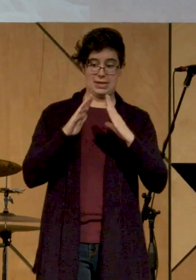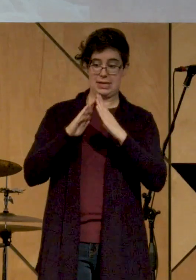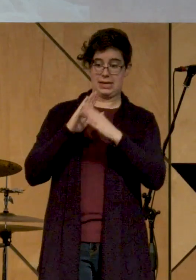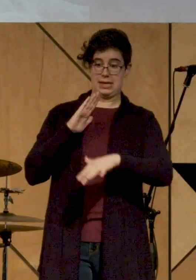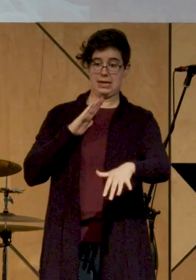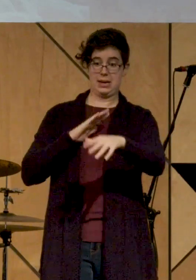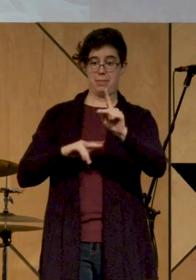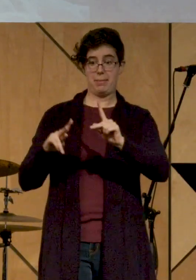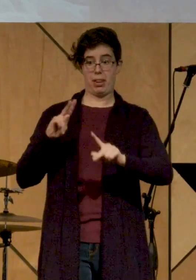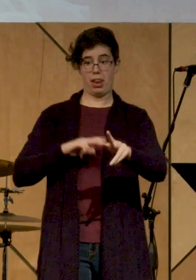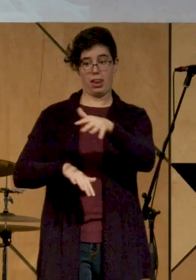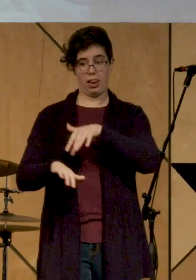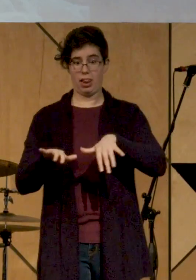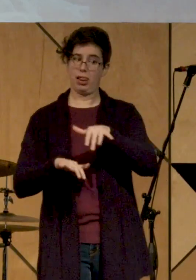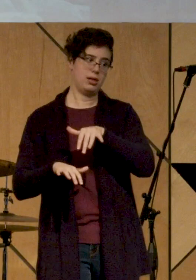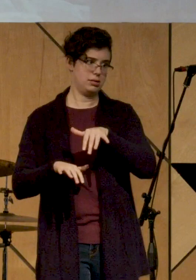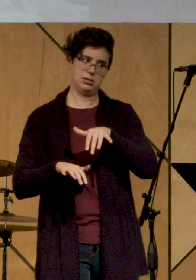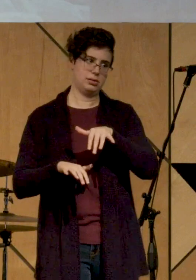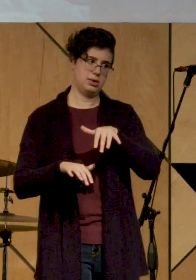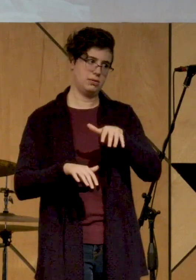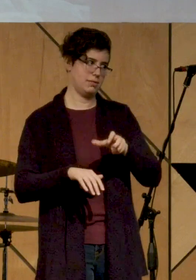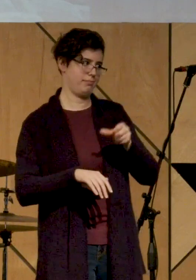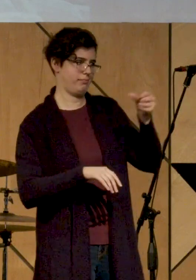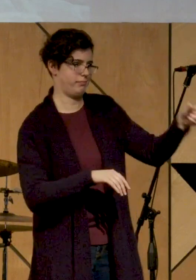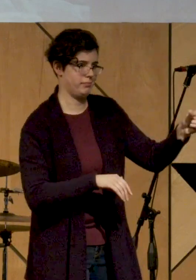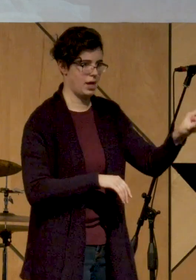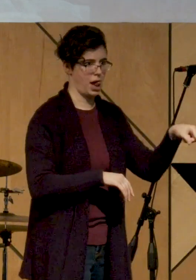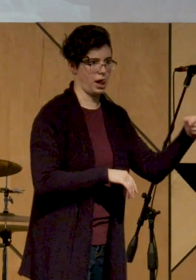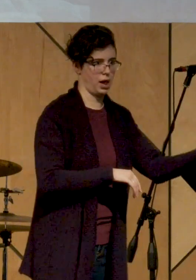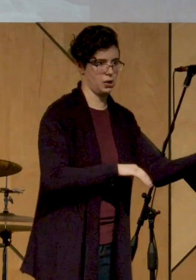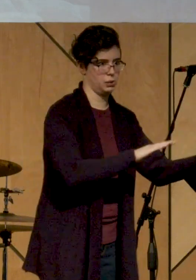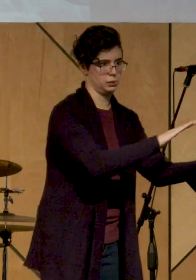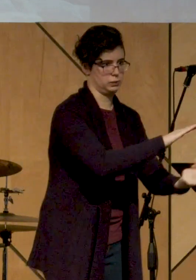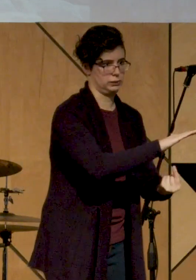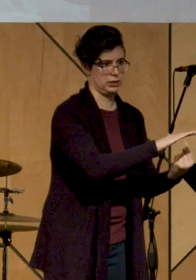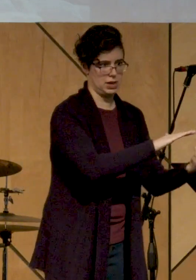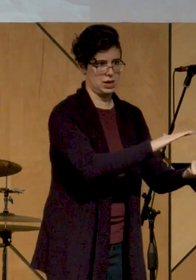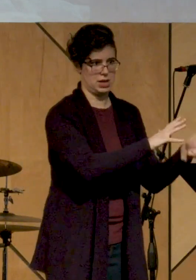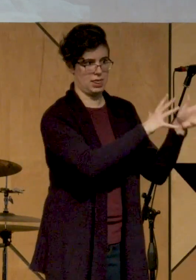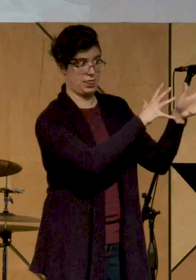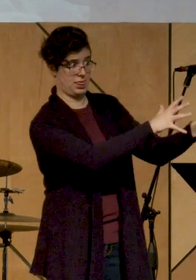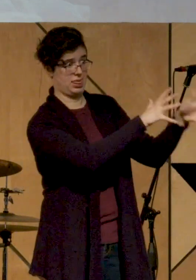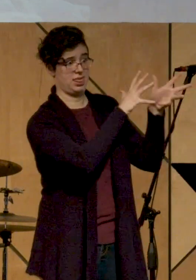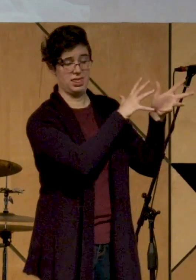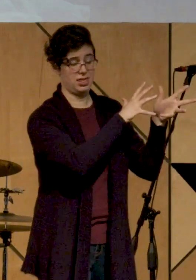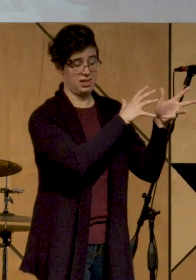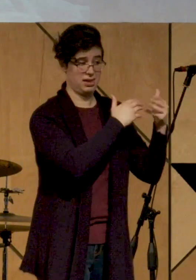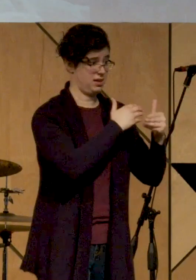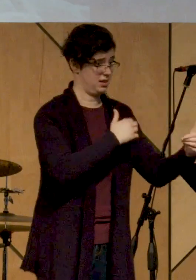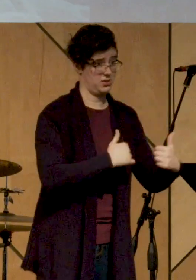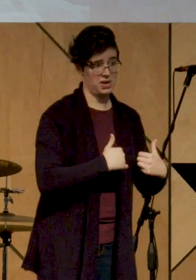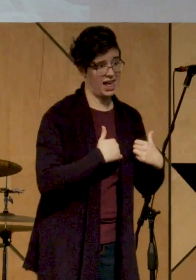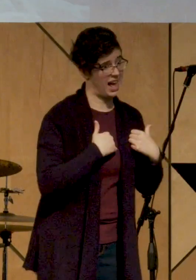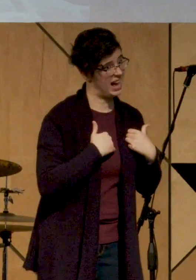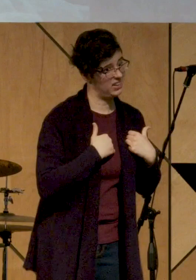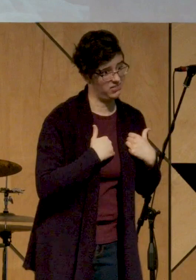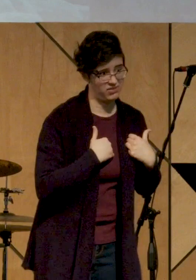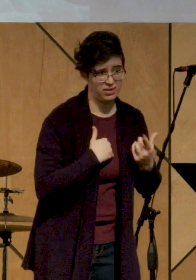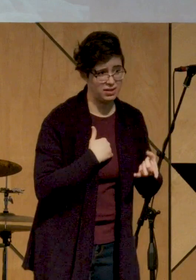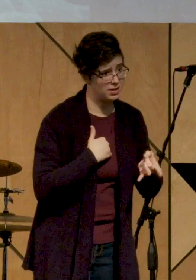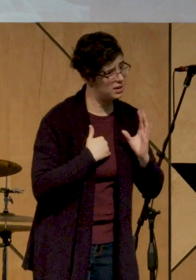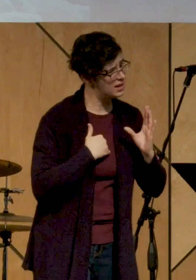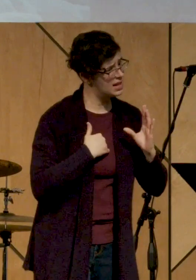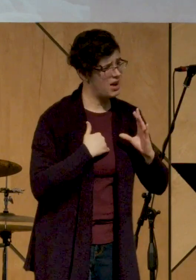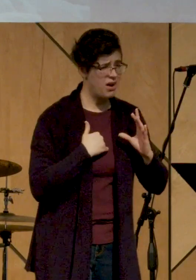the city, away from everyone, forever. You're just like done being with anybody. And so it's